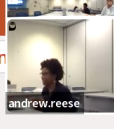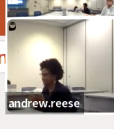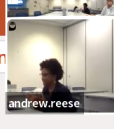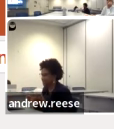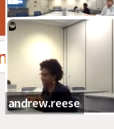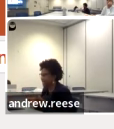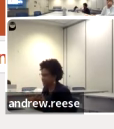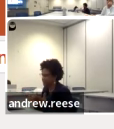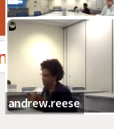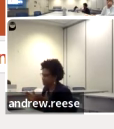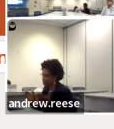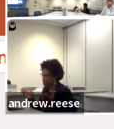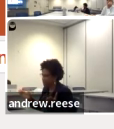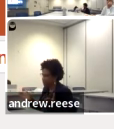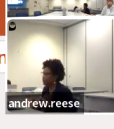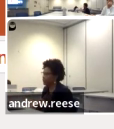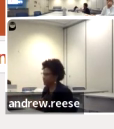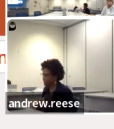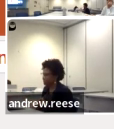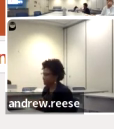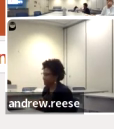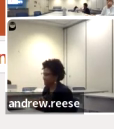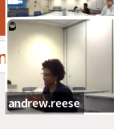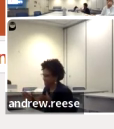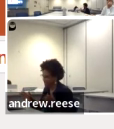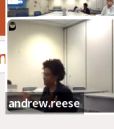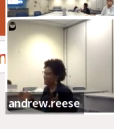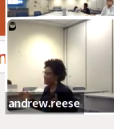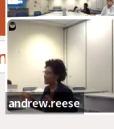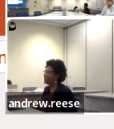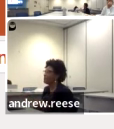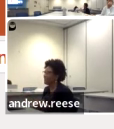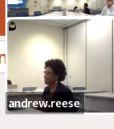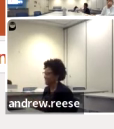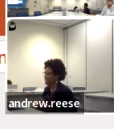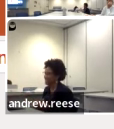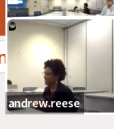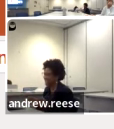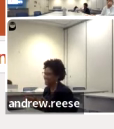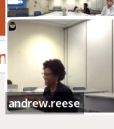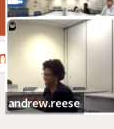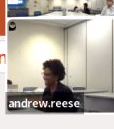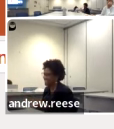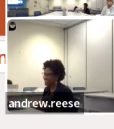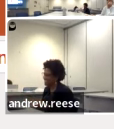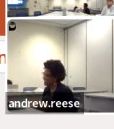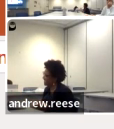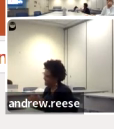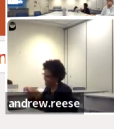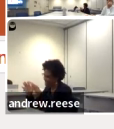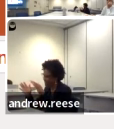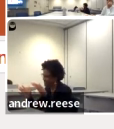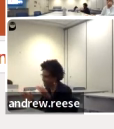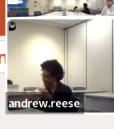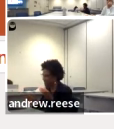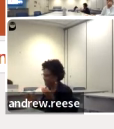the next slide shows the people that we collaborate with under the DDA. You can